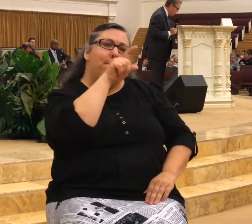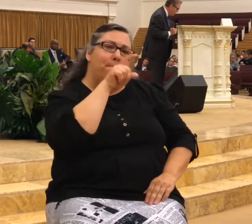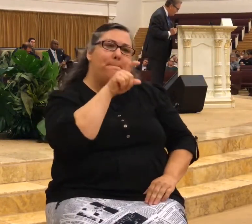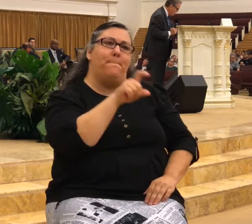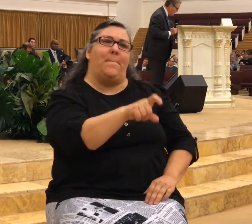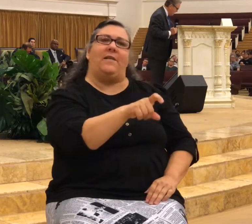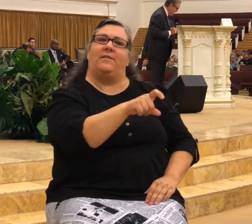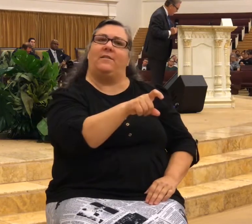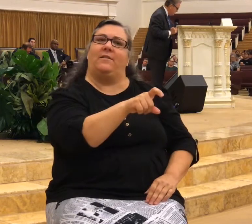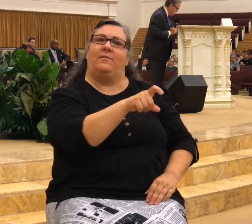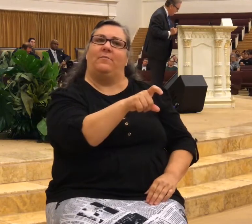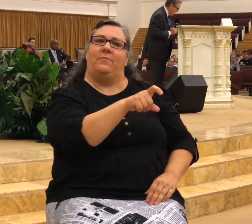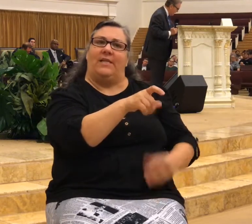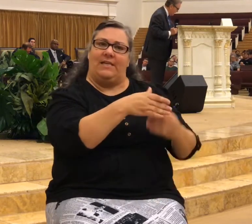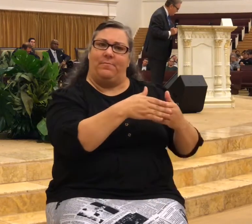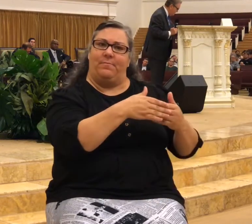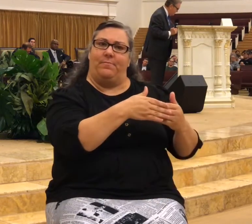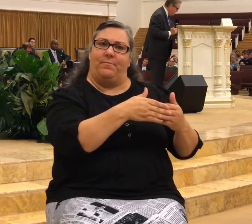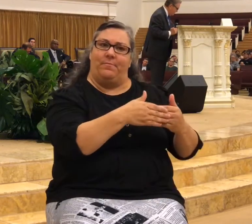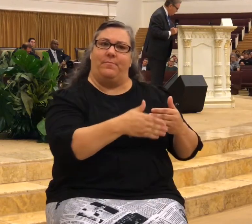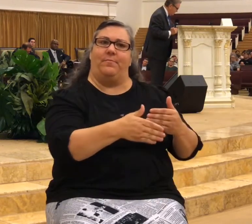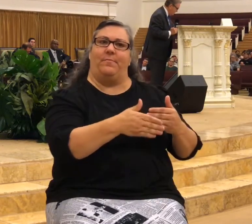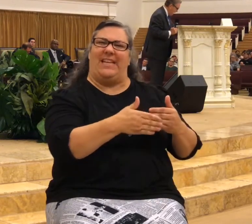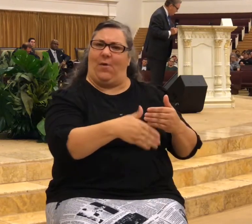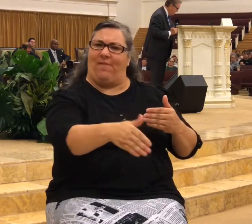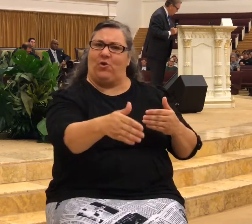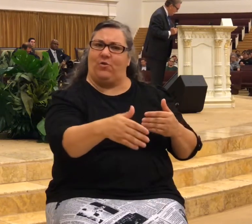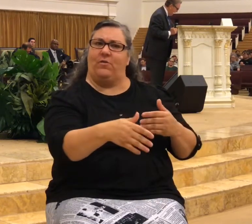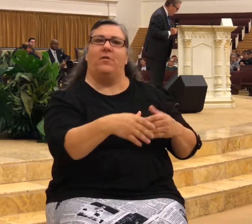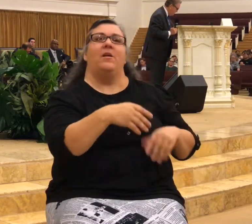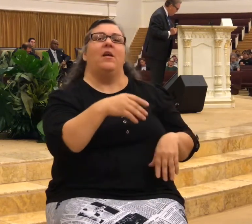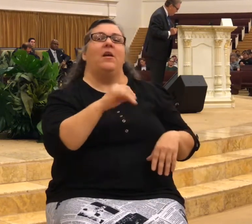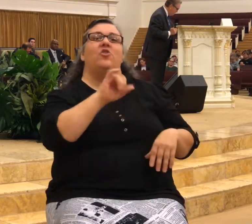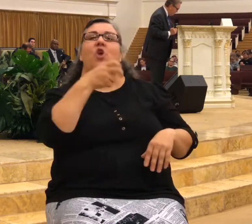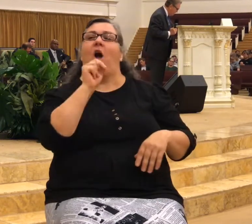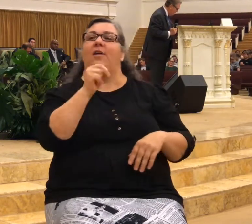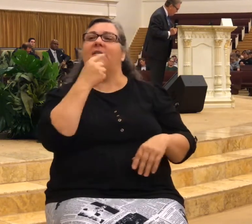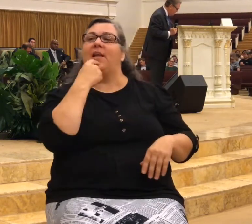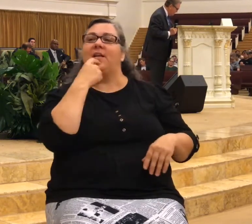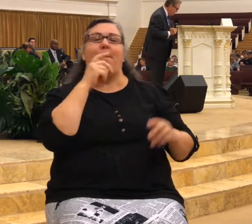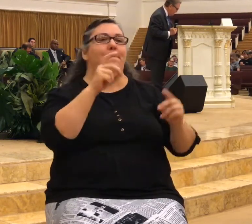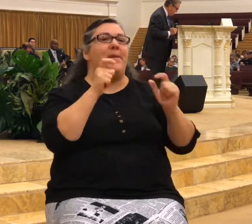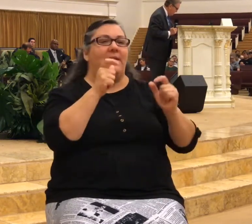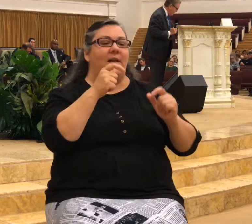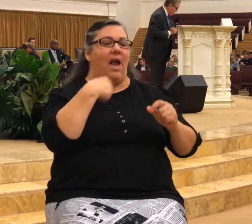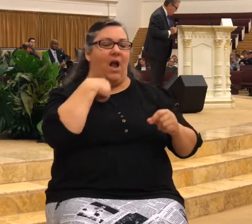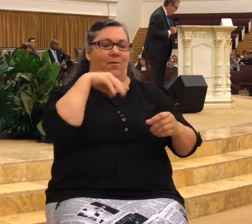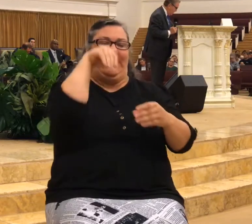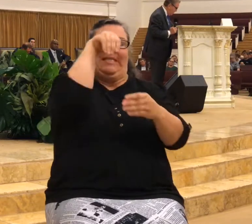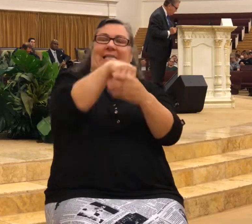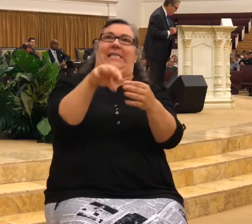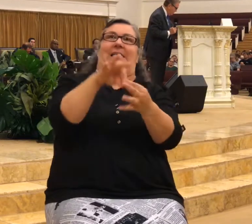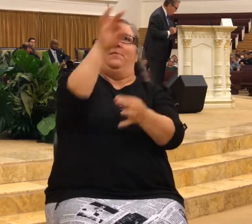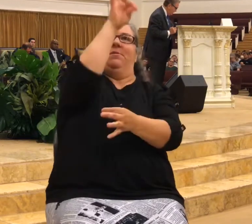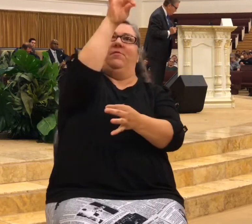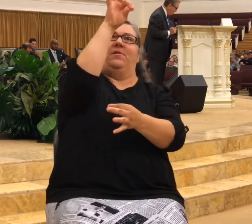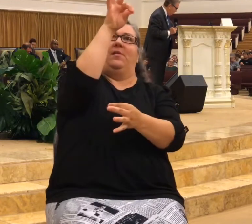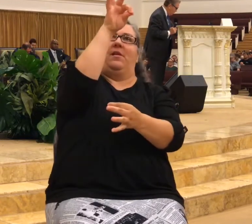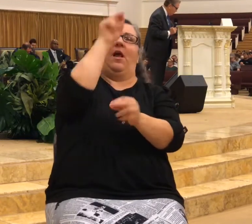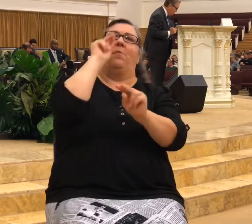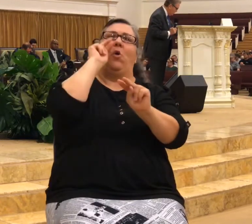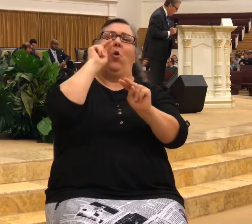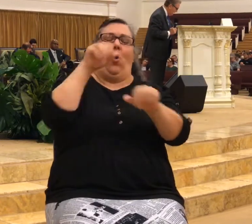hereafter. And immediately, John said, I was in the Spirit, and behold,